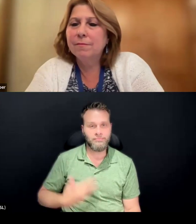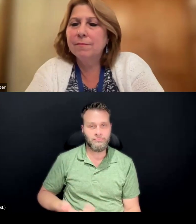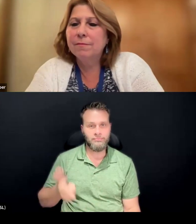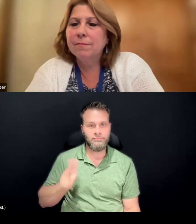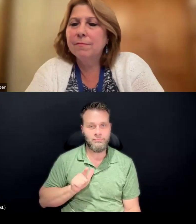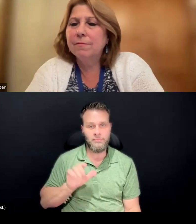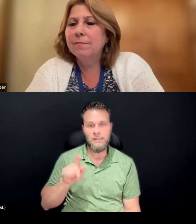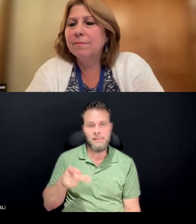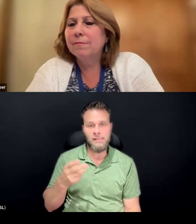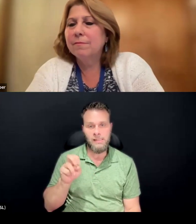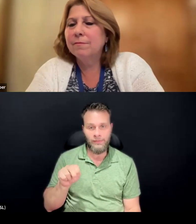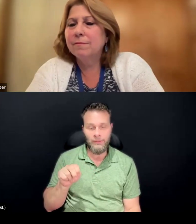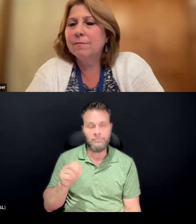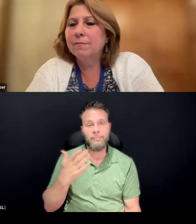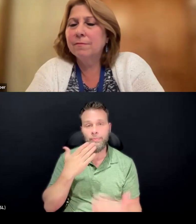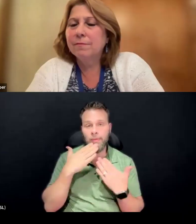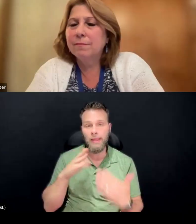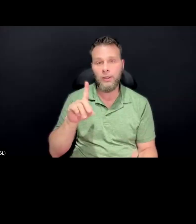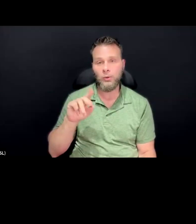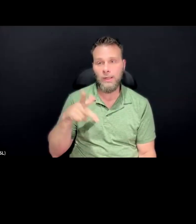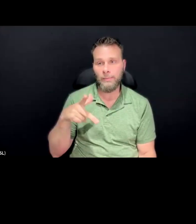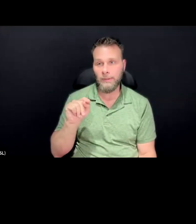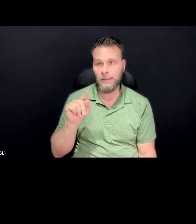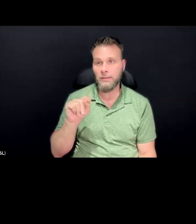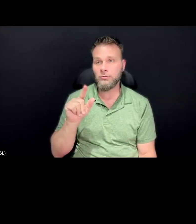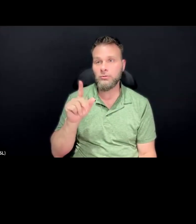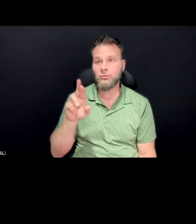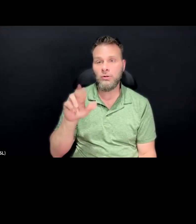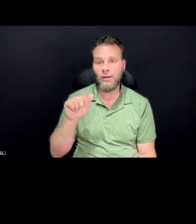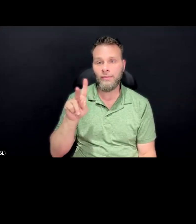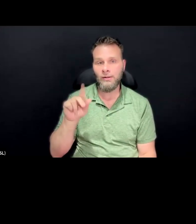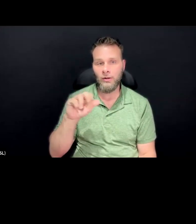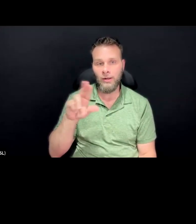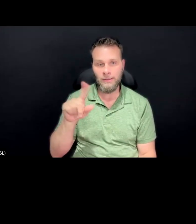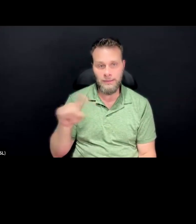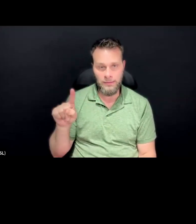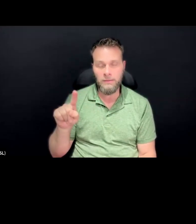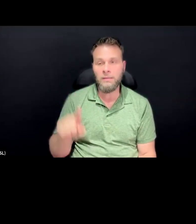speaking. Thank you, Deputy Tavares. We certainly